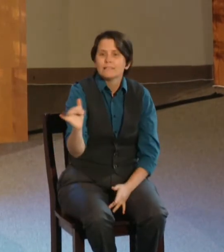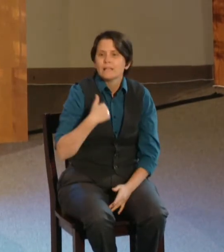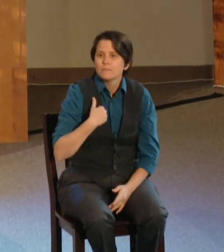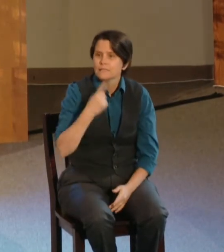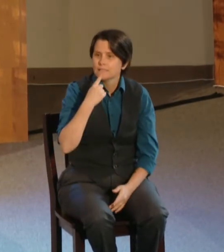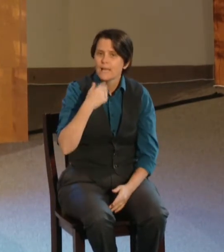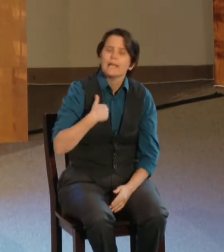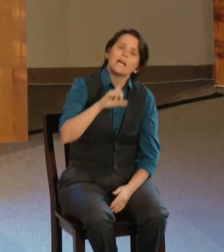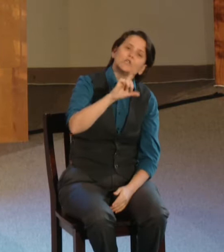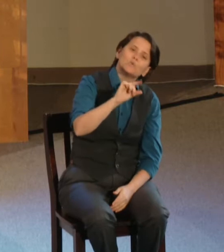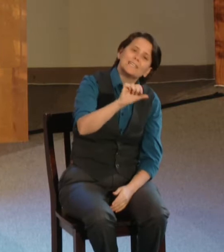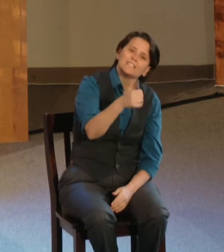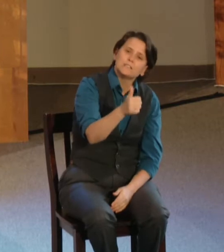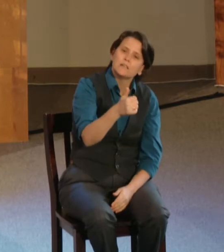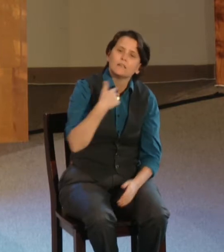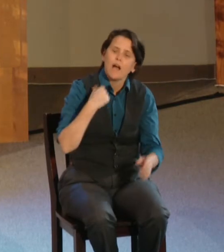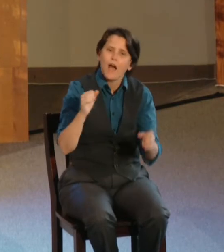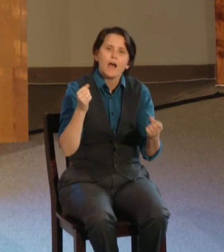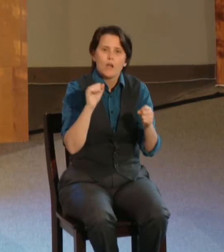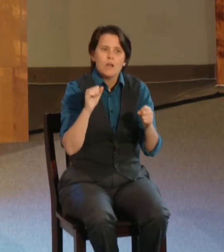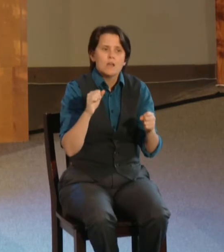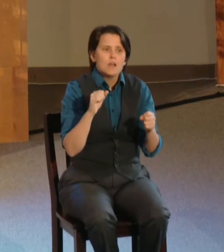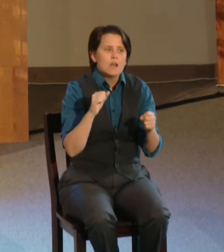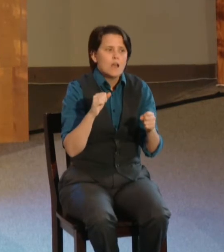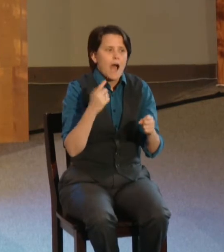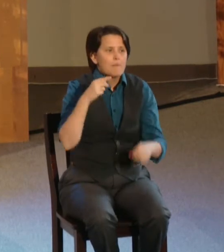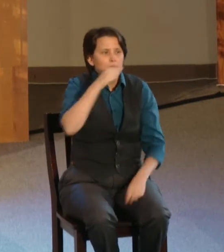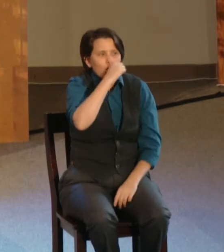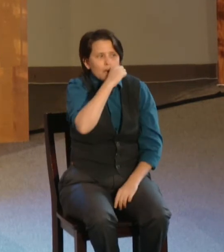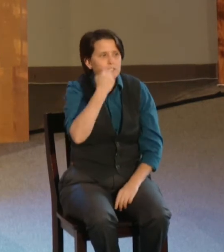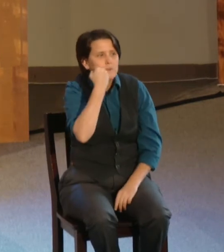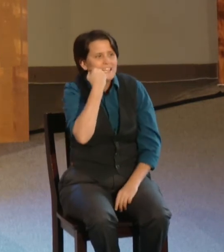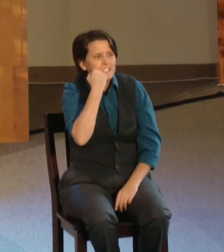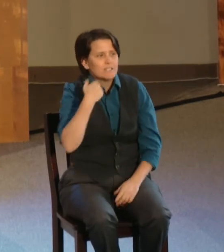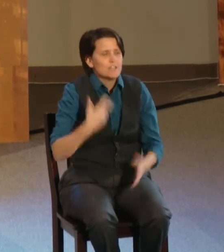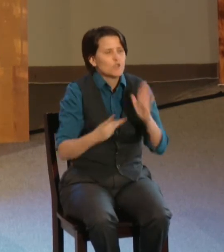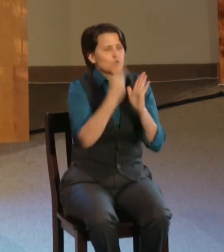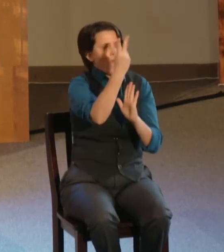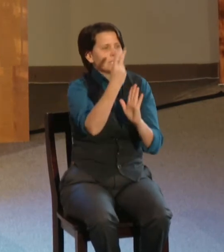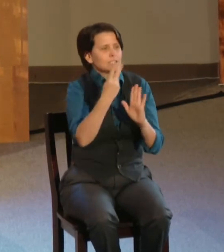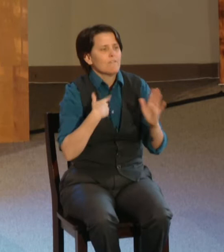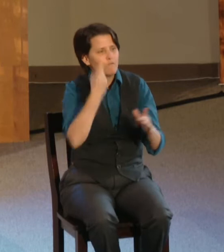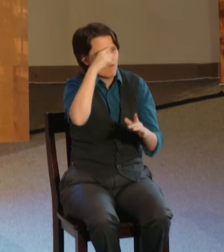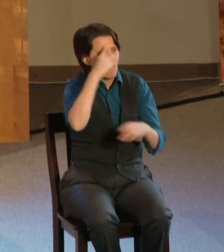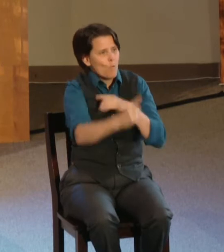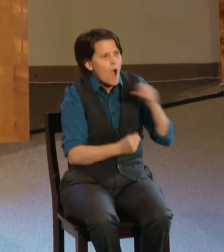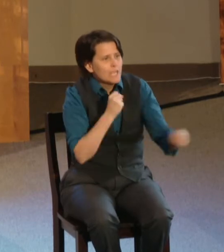in 2010, you know, I brushed my teeth twice a day for a year, and it's good enough.